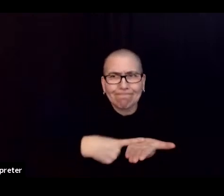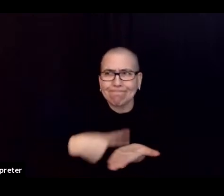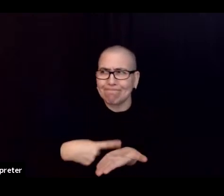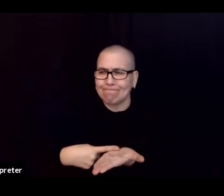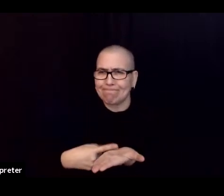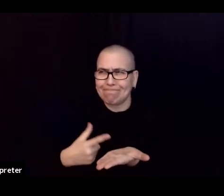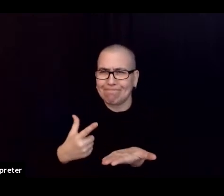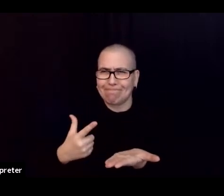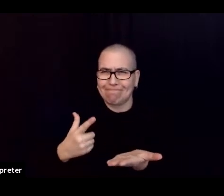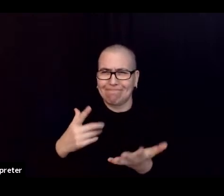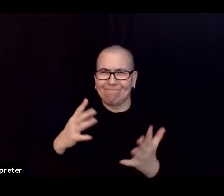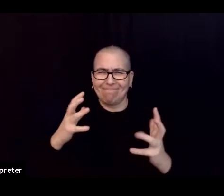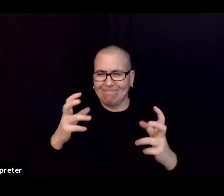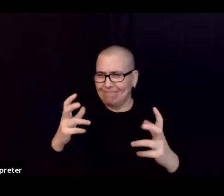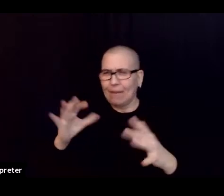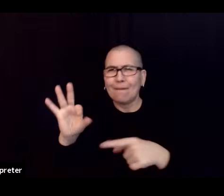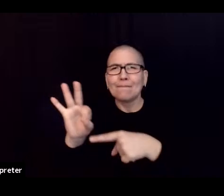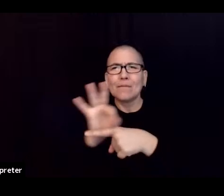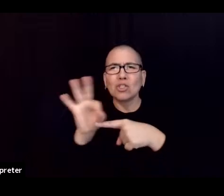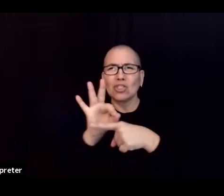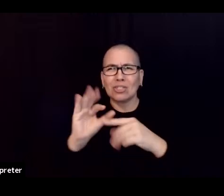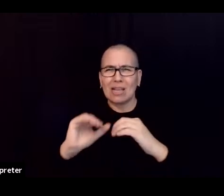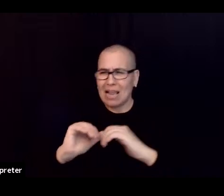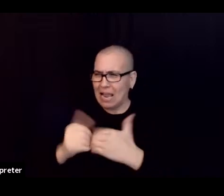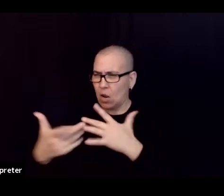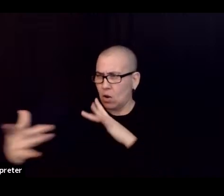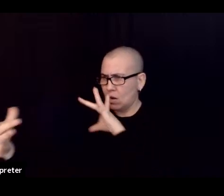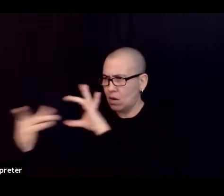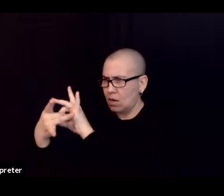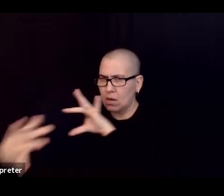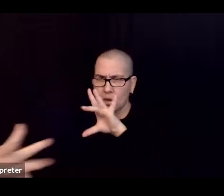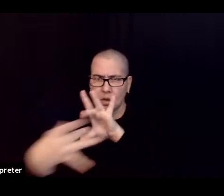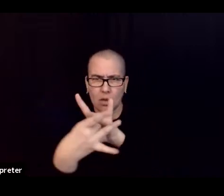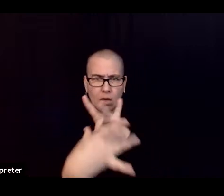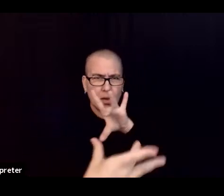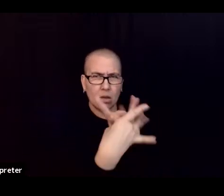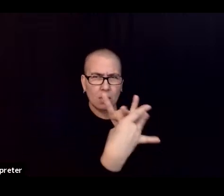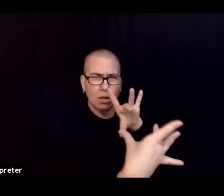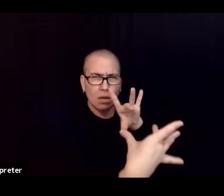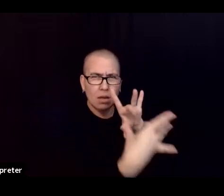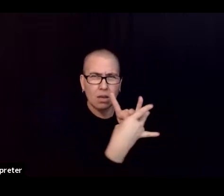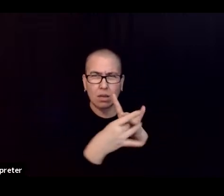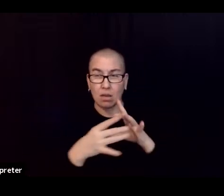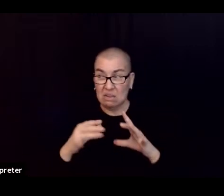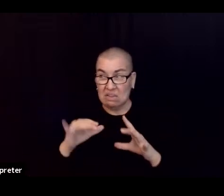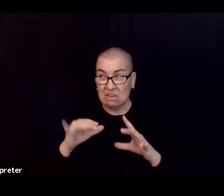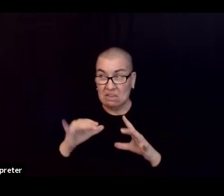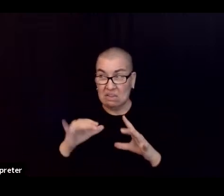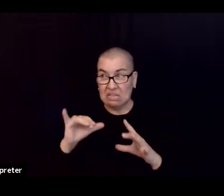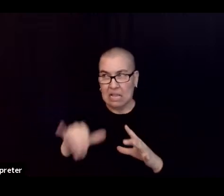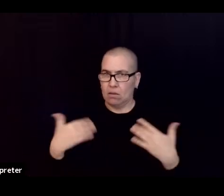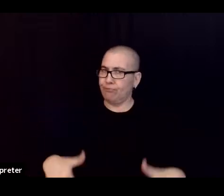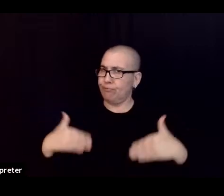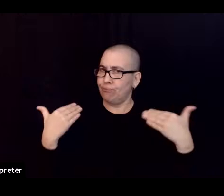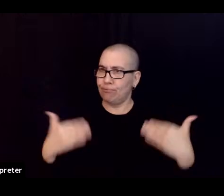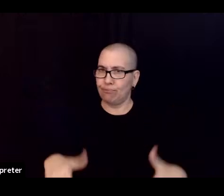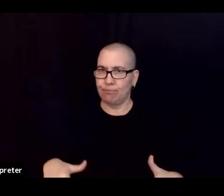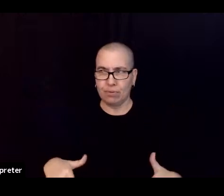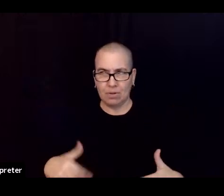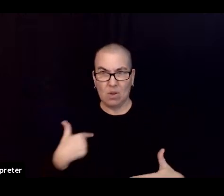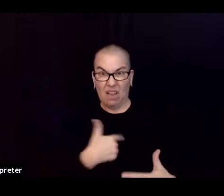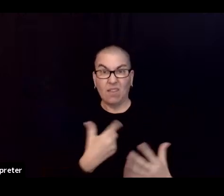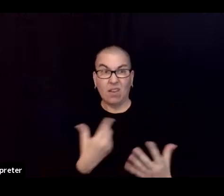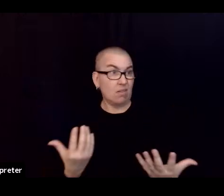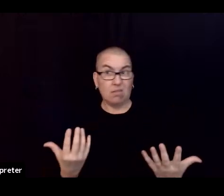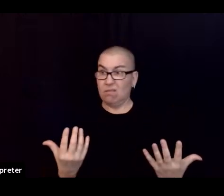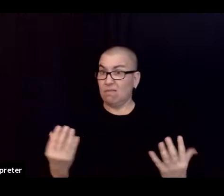that being really a strength for Minnesota as we get into situations where we've got more supply and the need to get a lot of